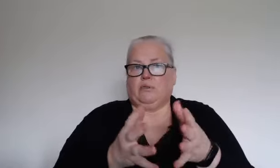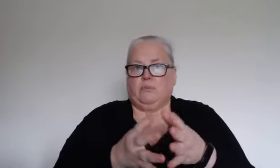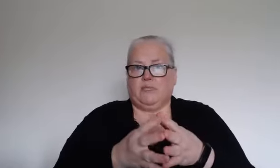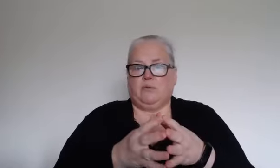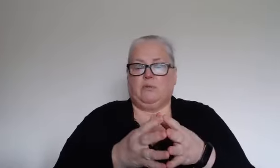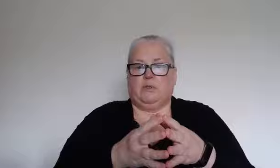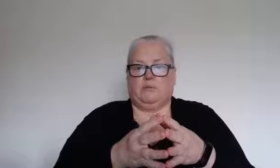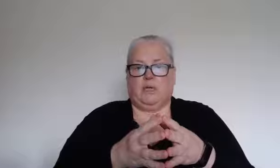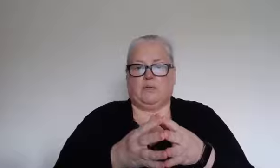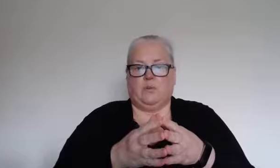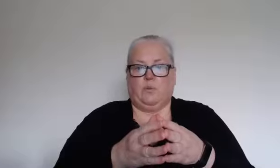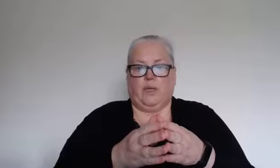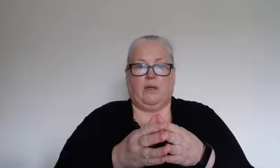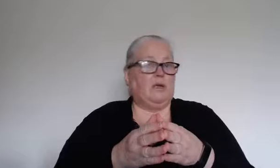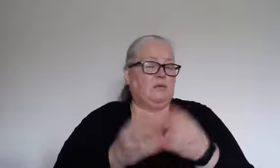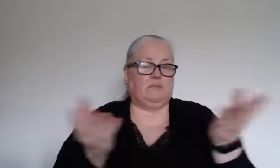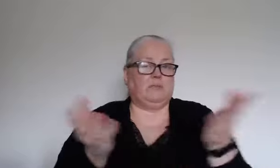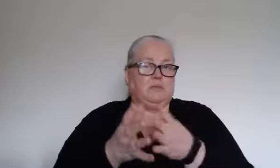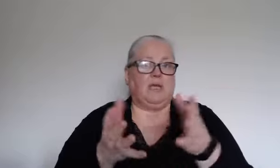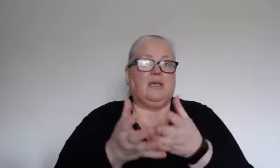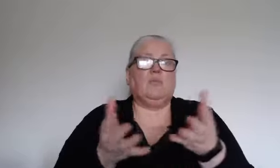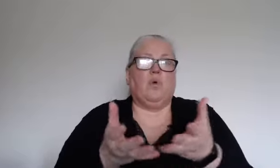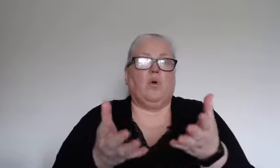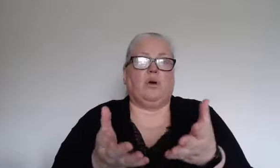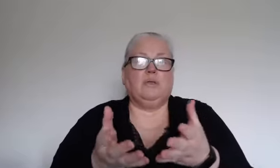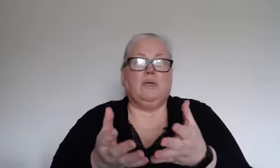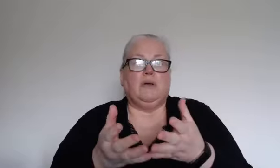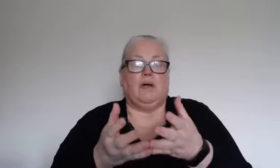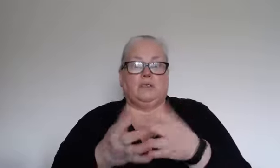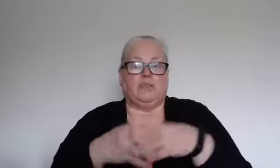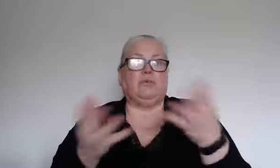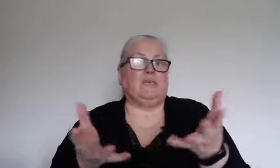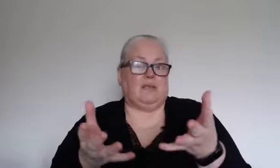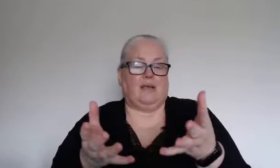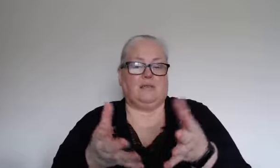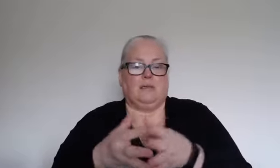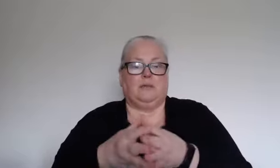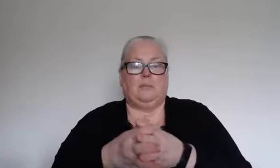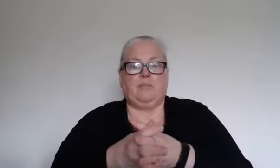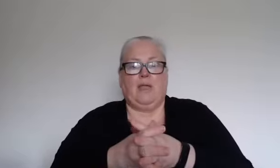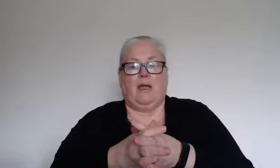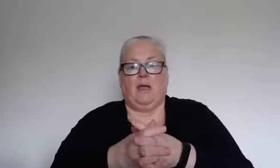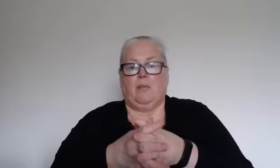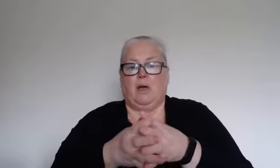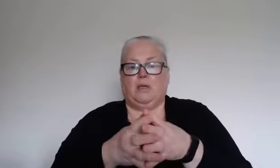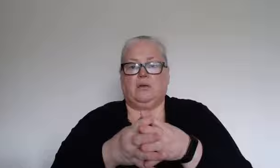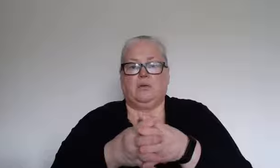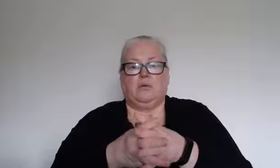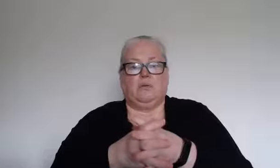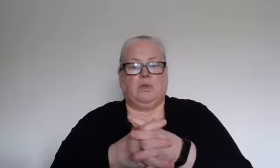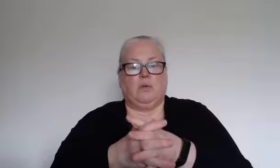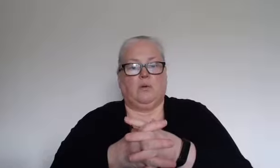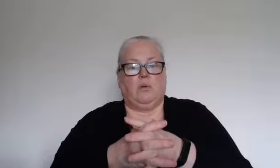busy. That is one way. Are you taking more sugary snacks in? Are you, are